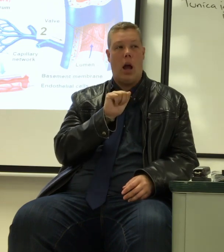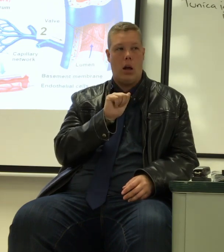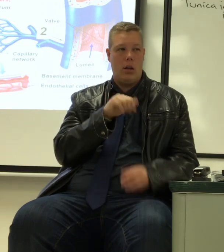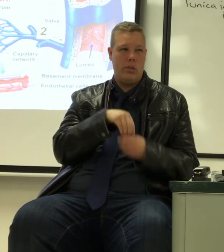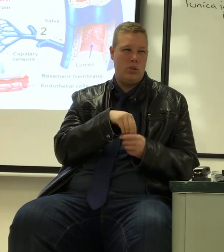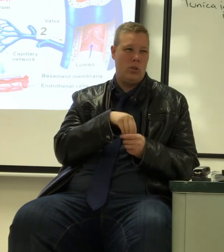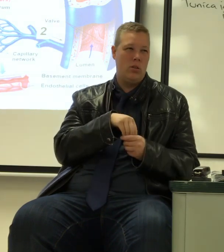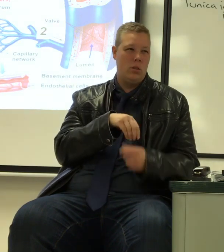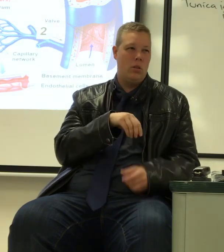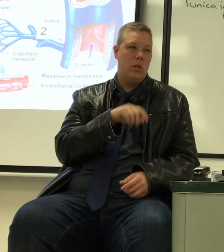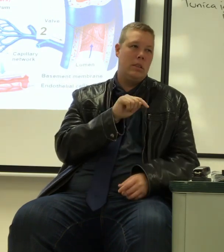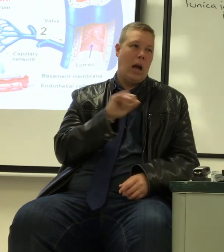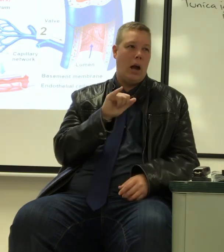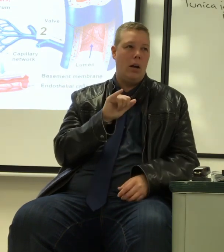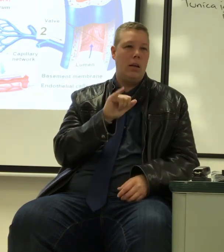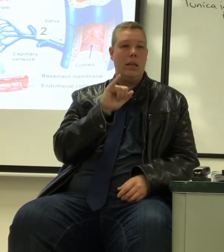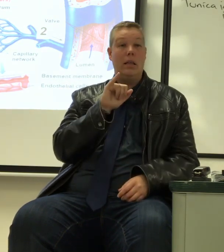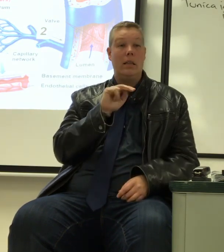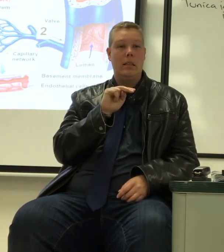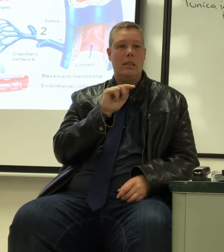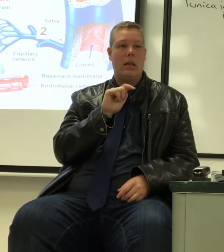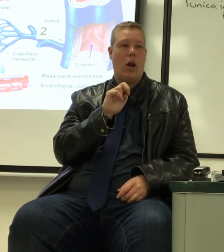TI for short.